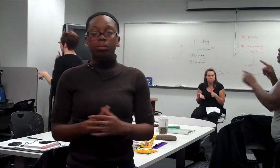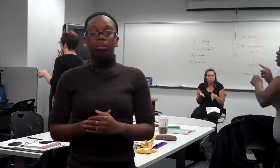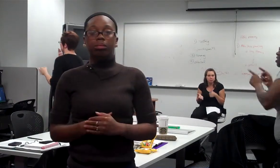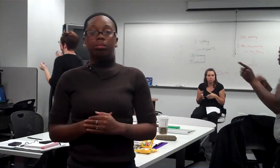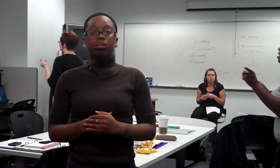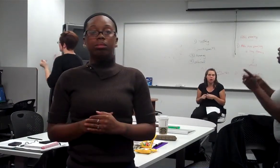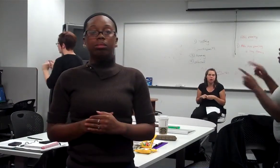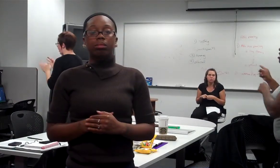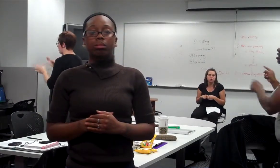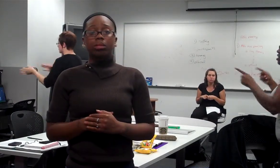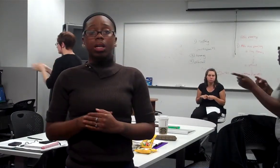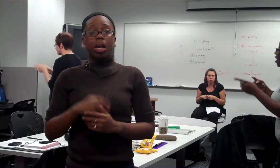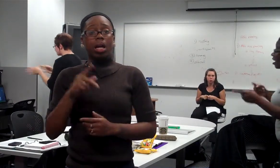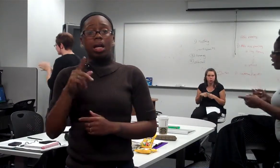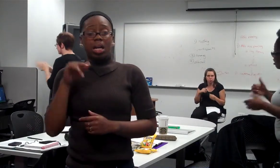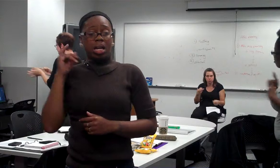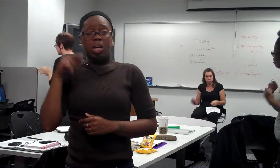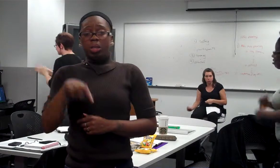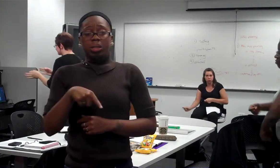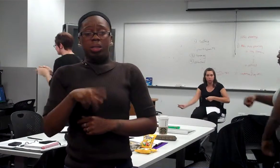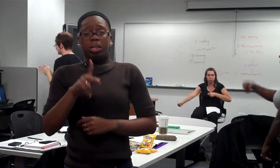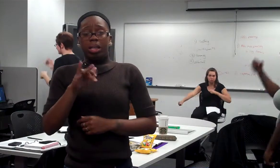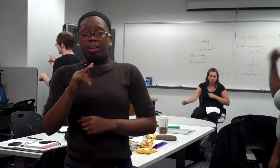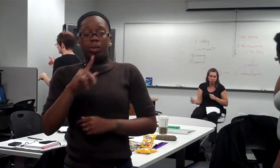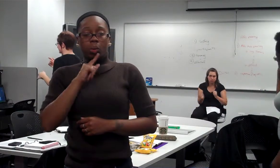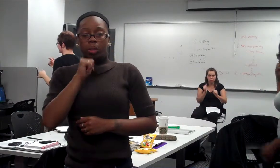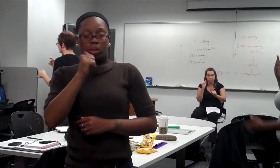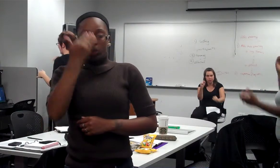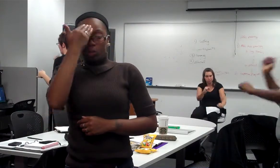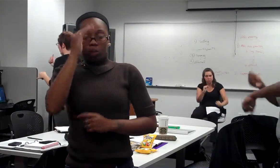doesn't understand how to steer the boat, keeps putting the oar on the wrong side, so I keep